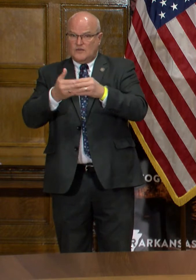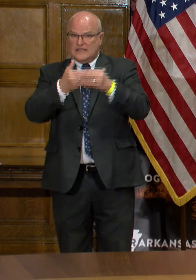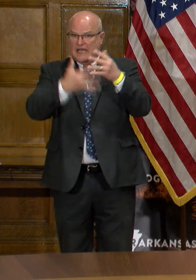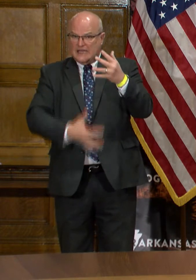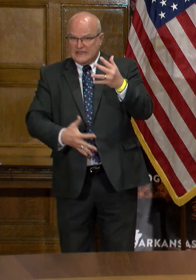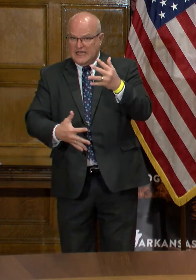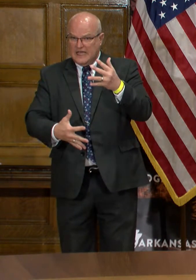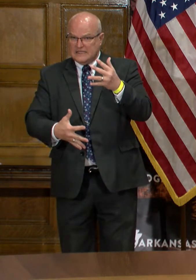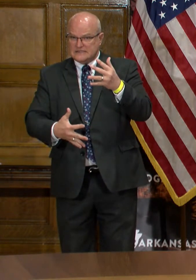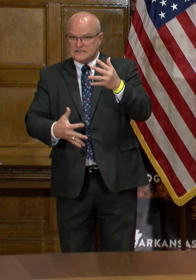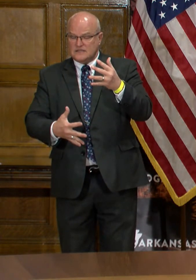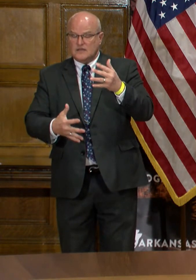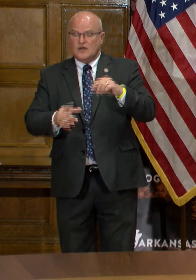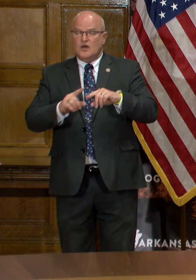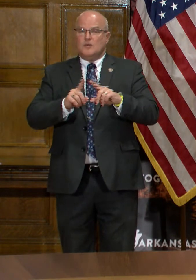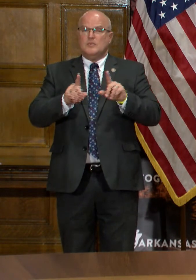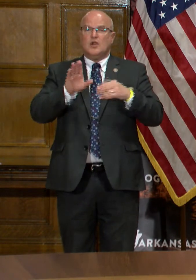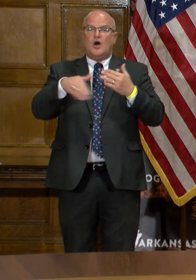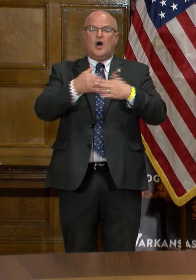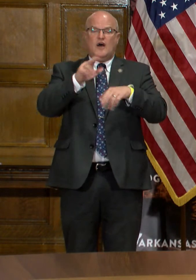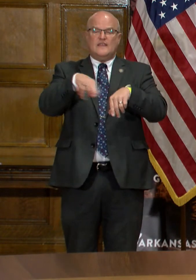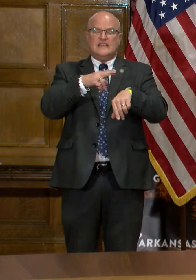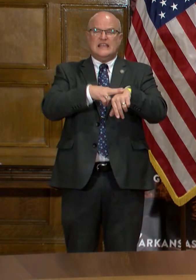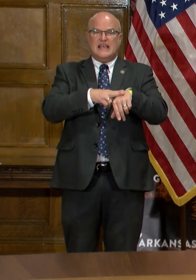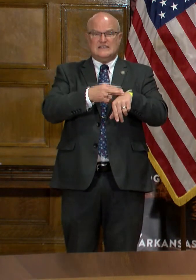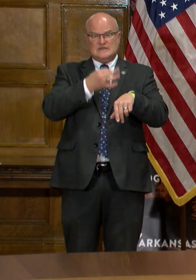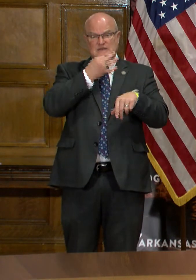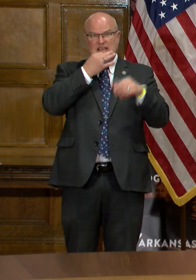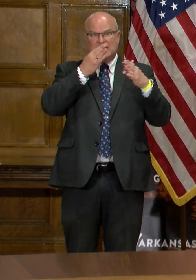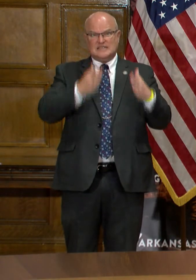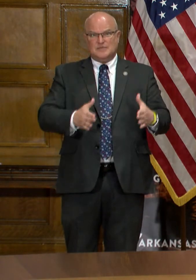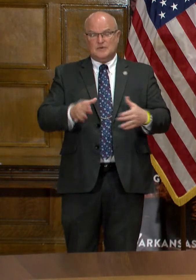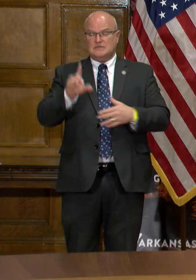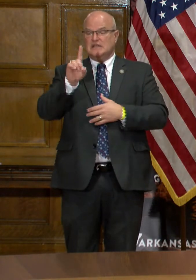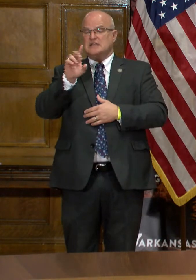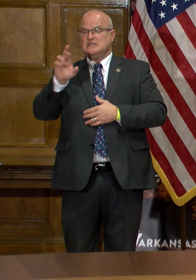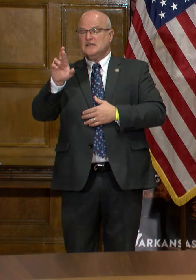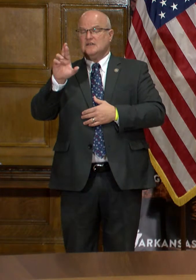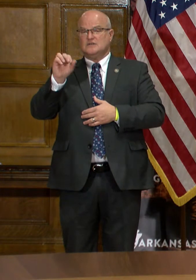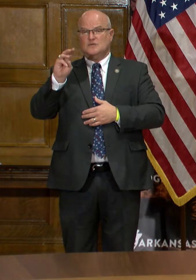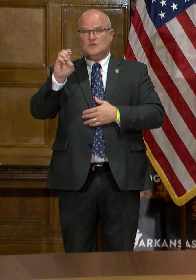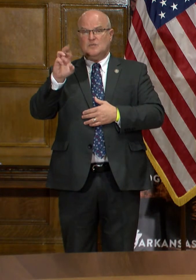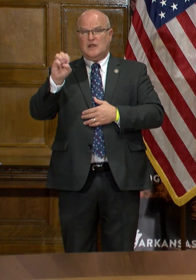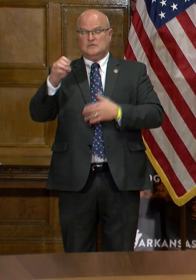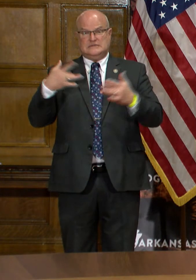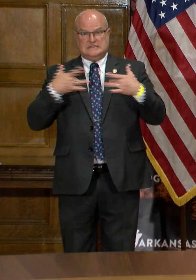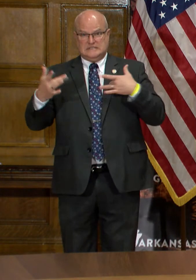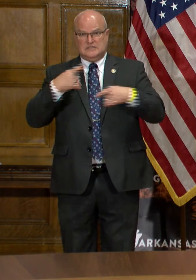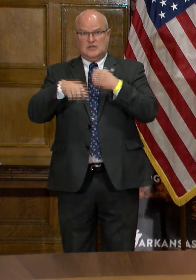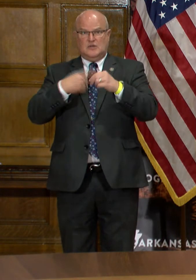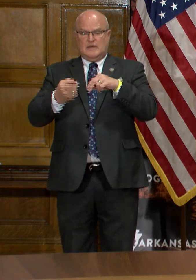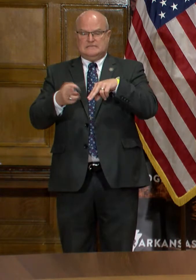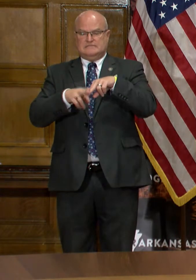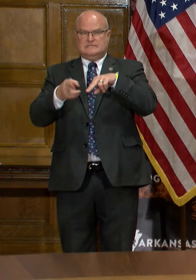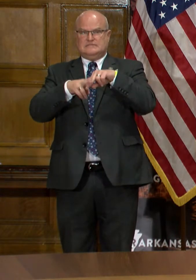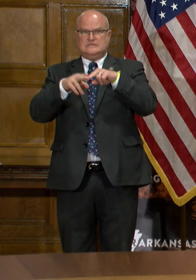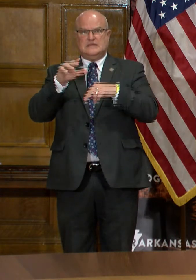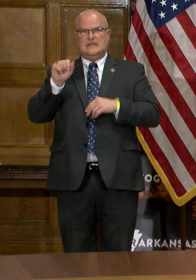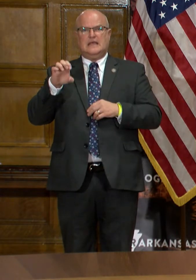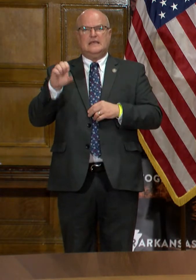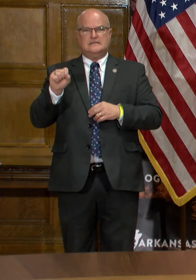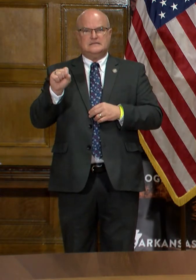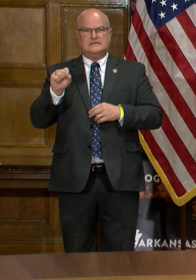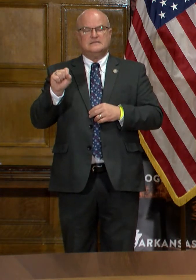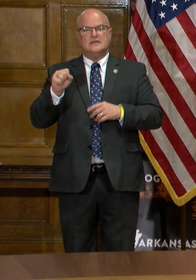guidelines or without those. But all of the national experts, Dr. Romero is concerned about a continued increase in